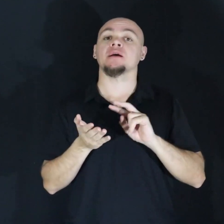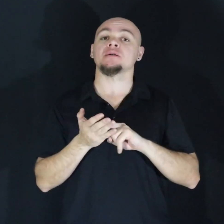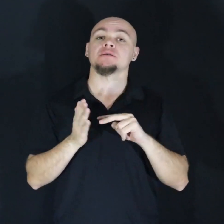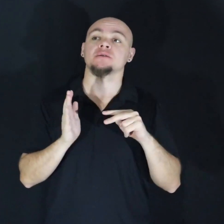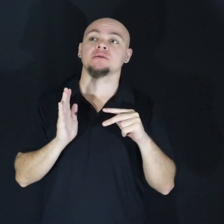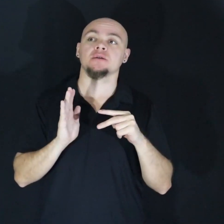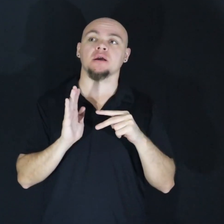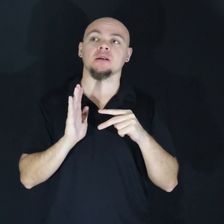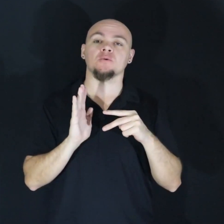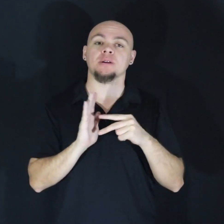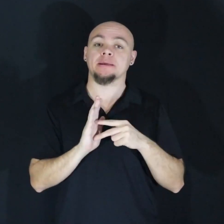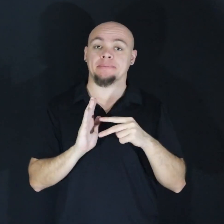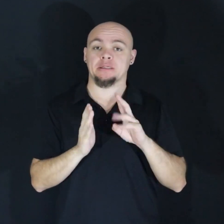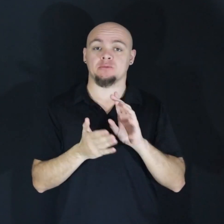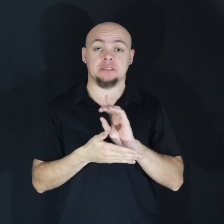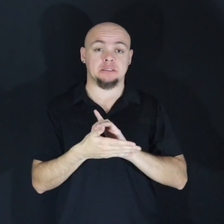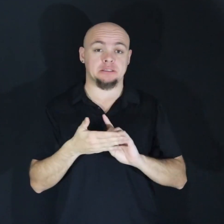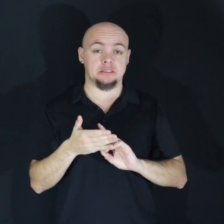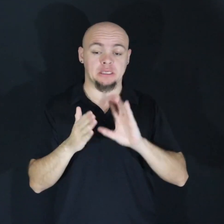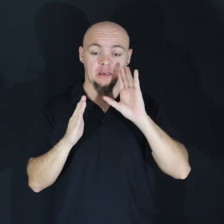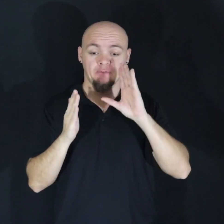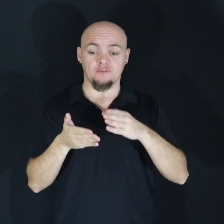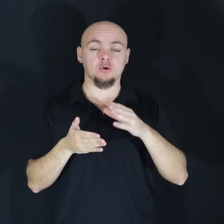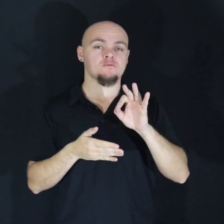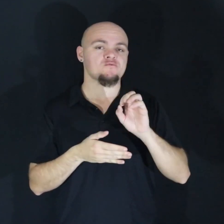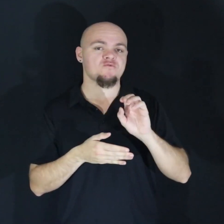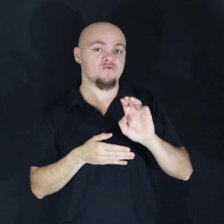when design focuses on form